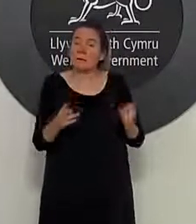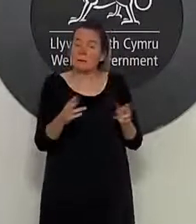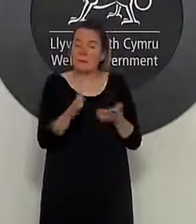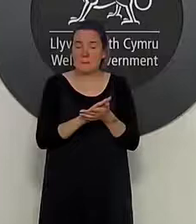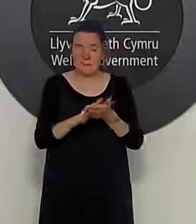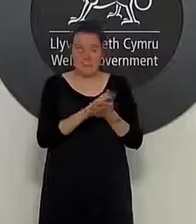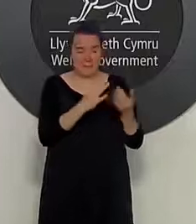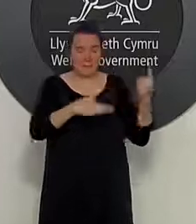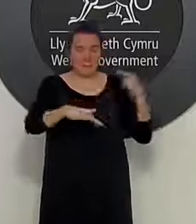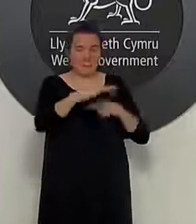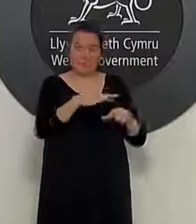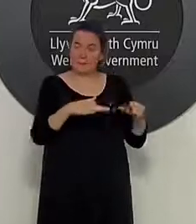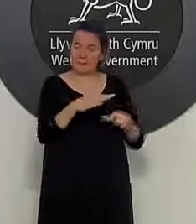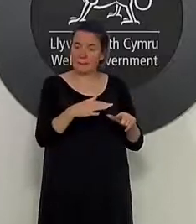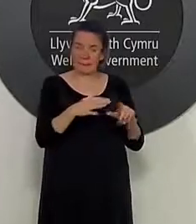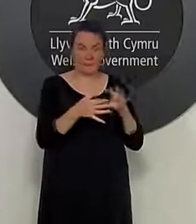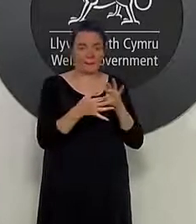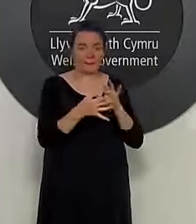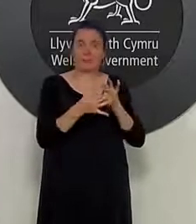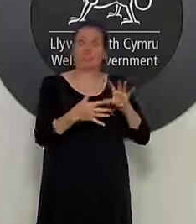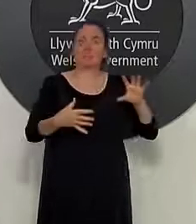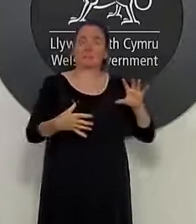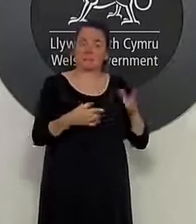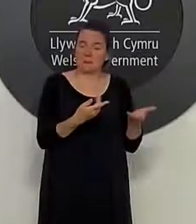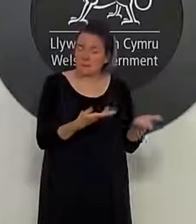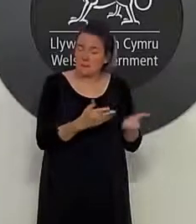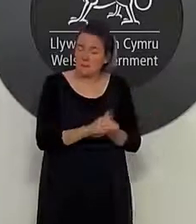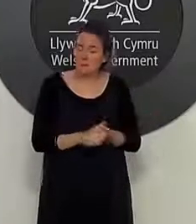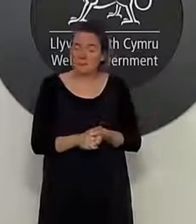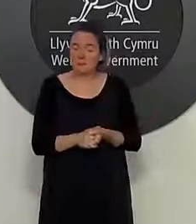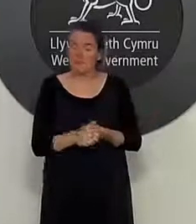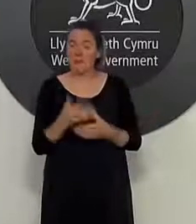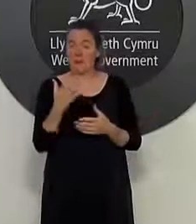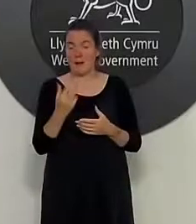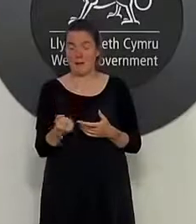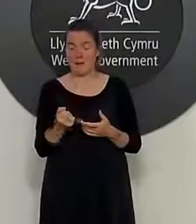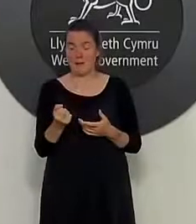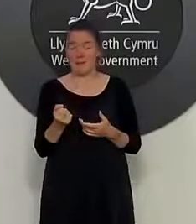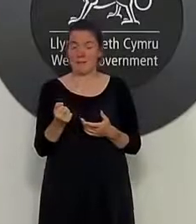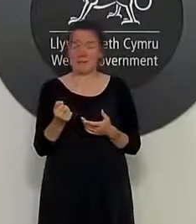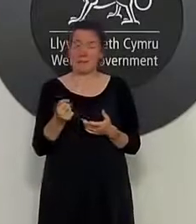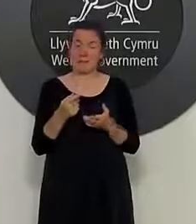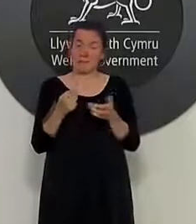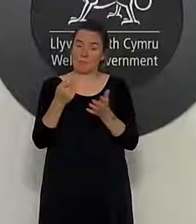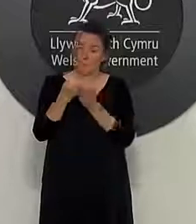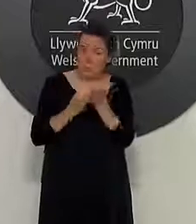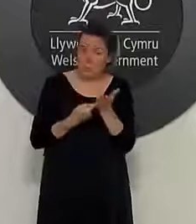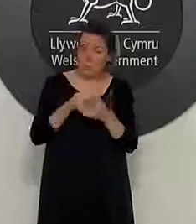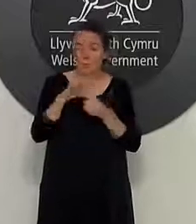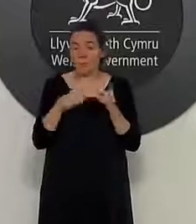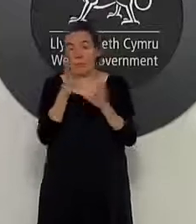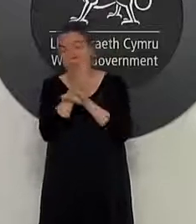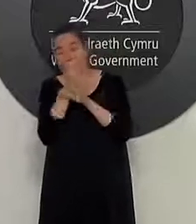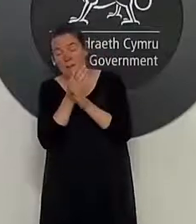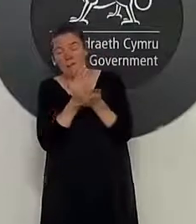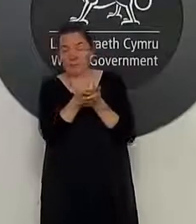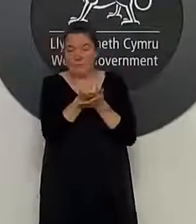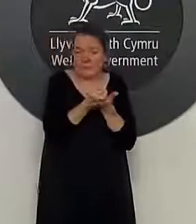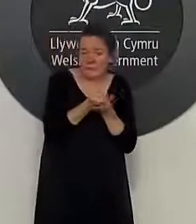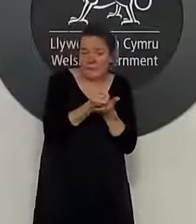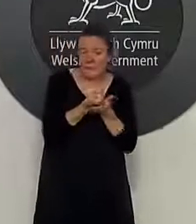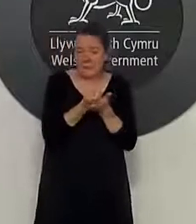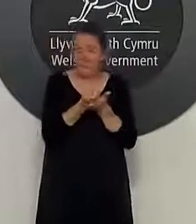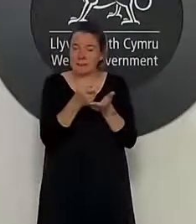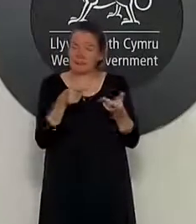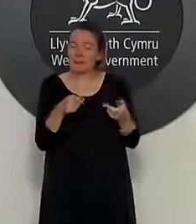communities. We have a regulatory framework in place for private rental accommodation and other tourism accommodation,